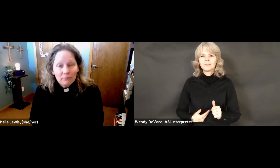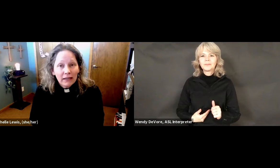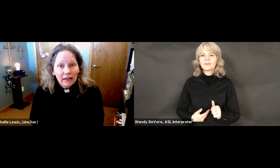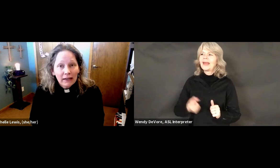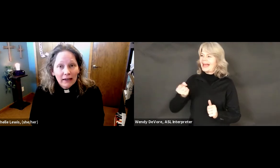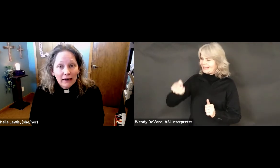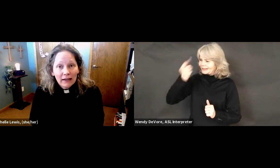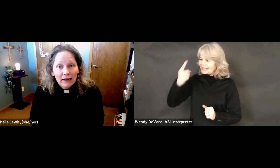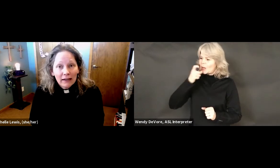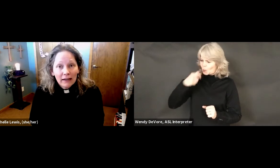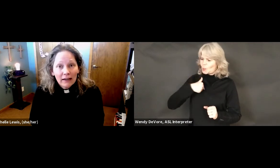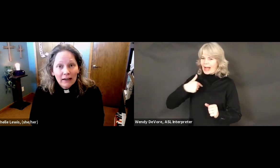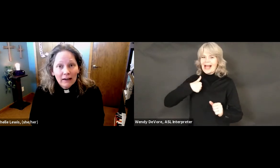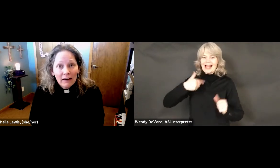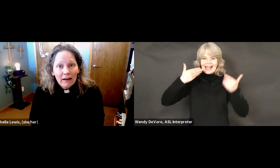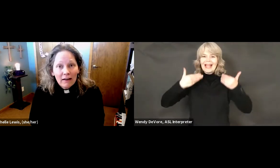Understand me.